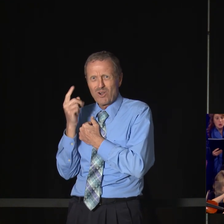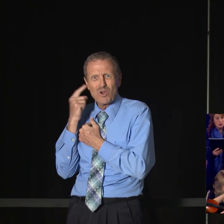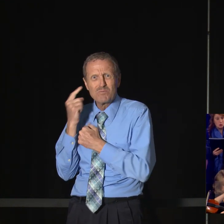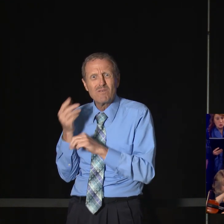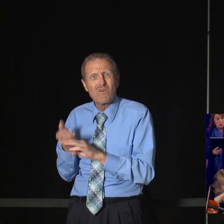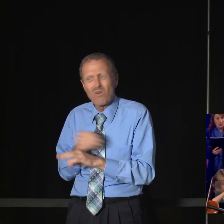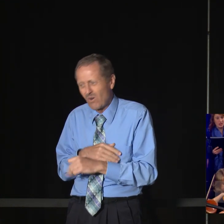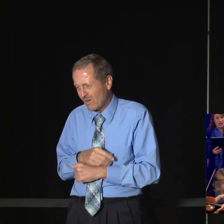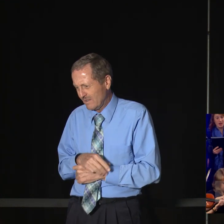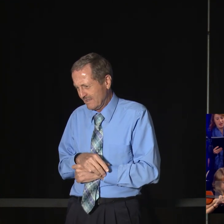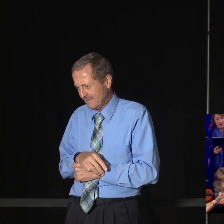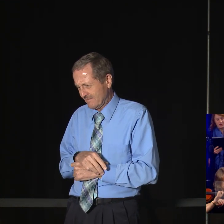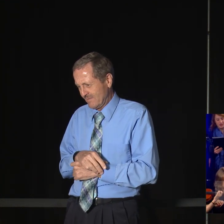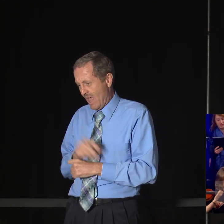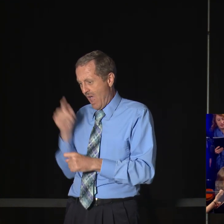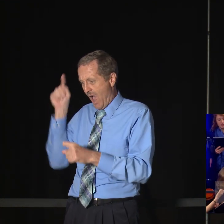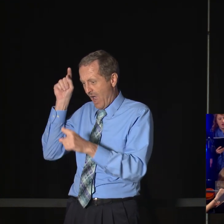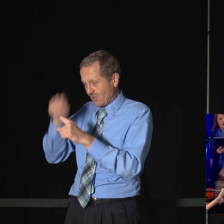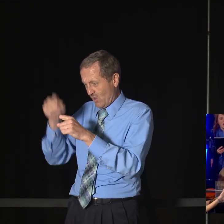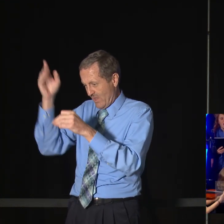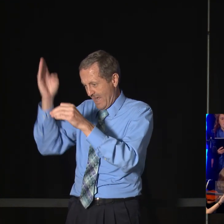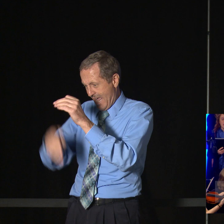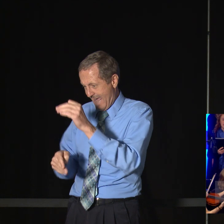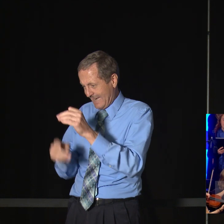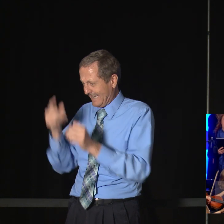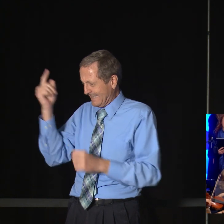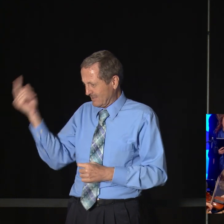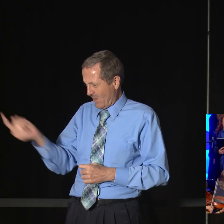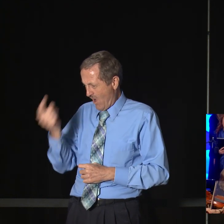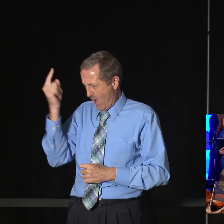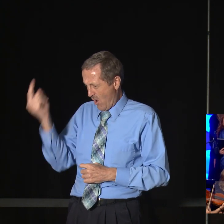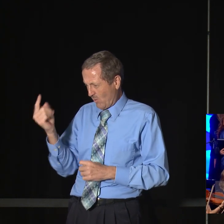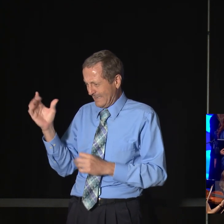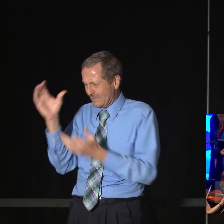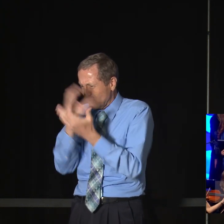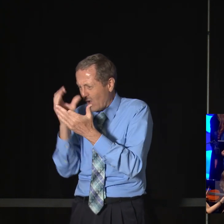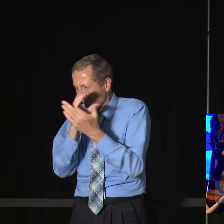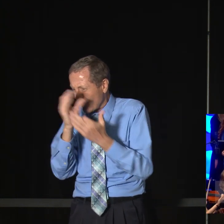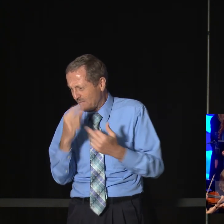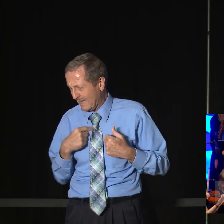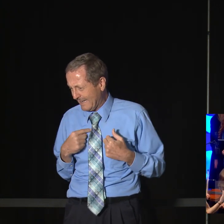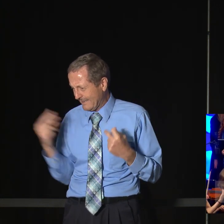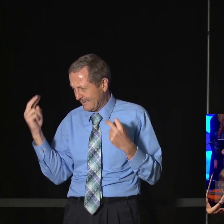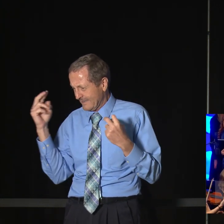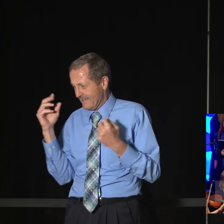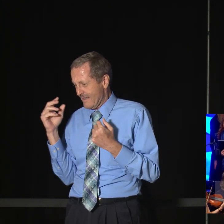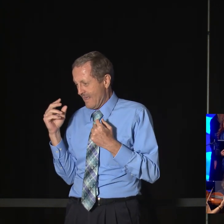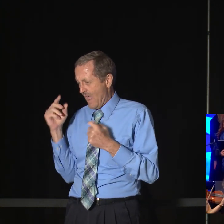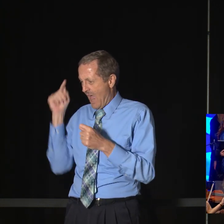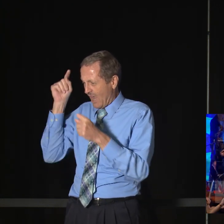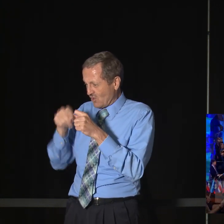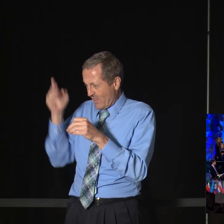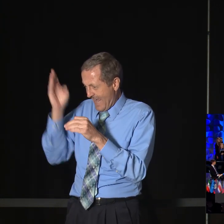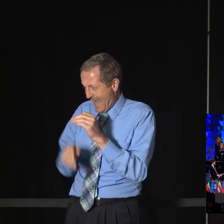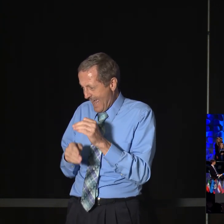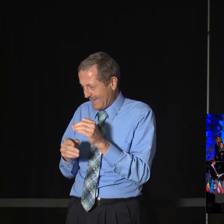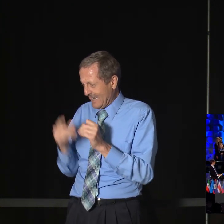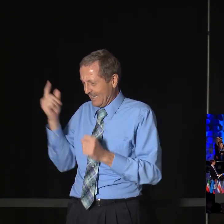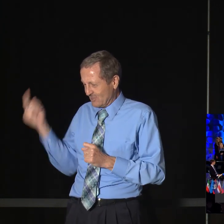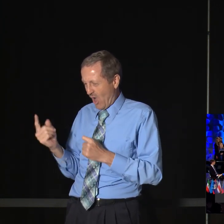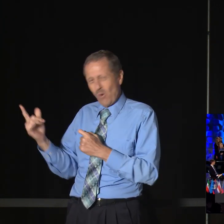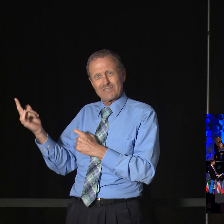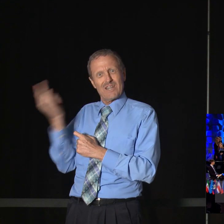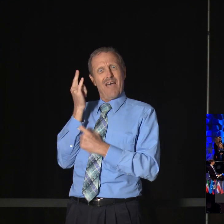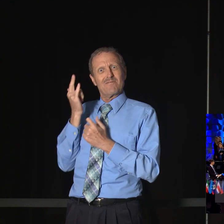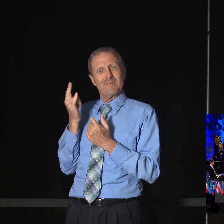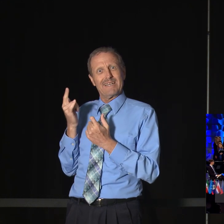untold! To the end he's always sought me, to the end he's always loved